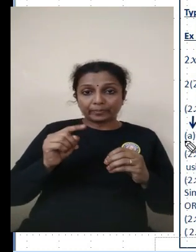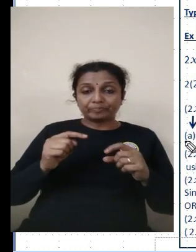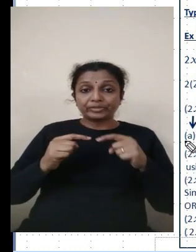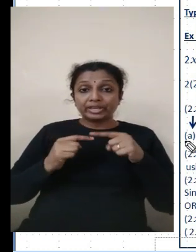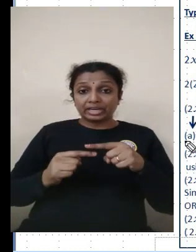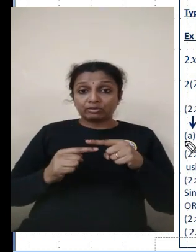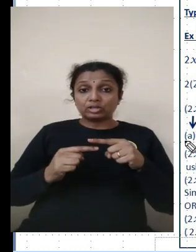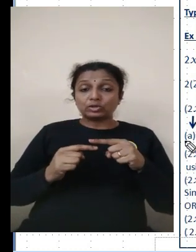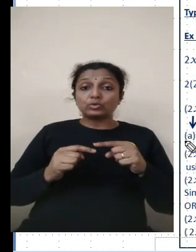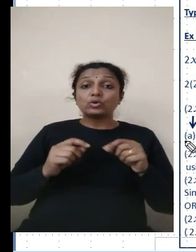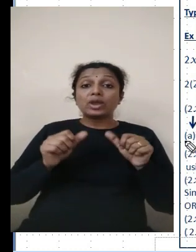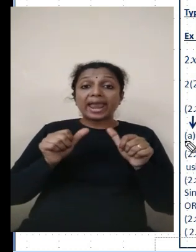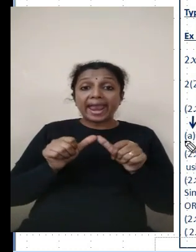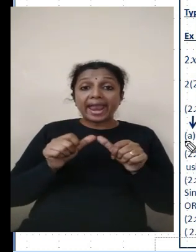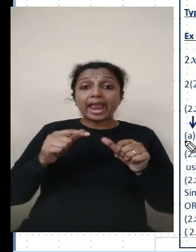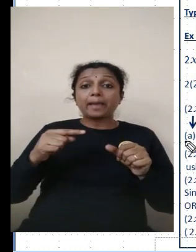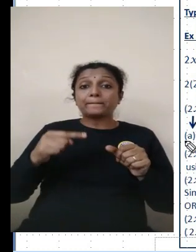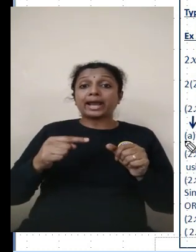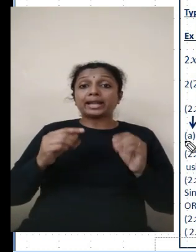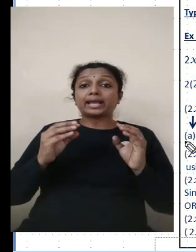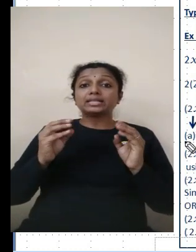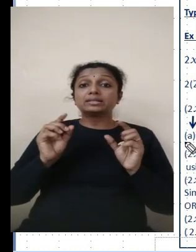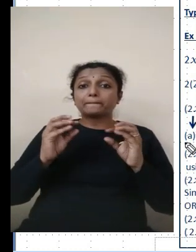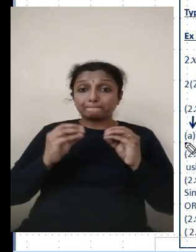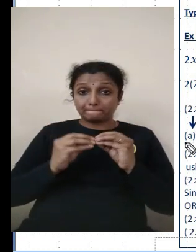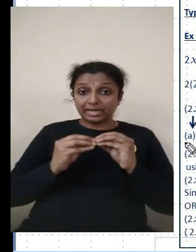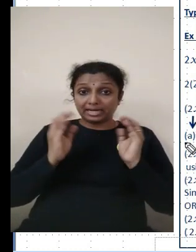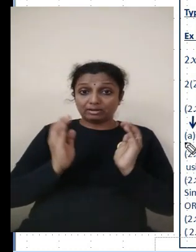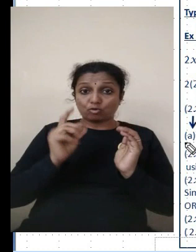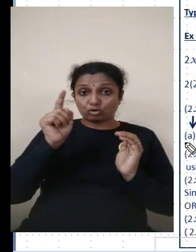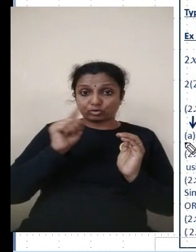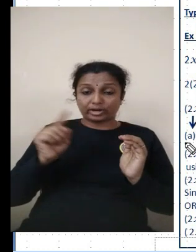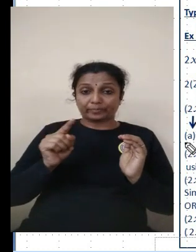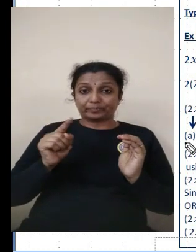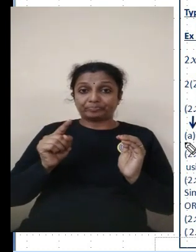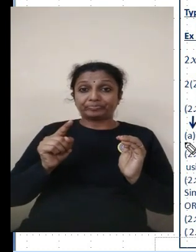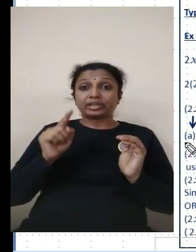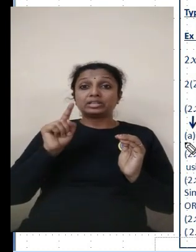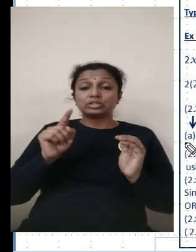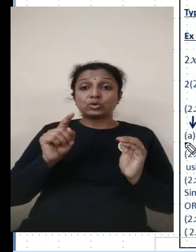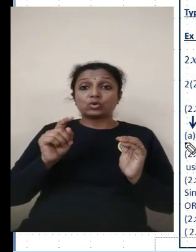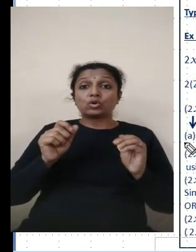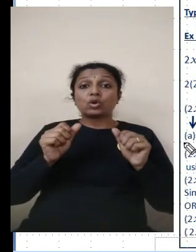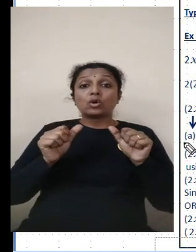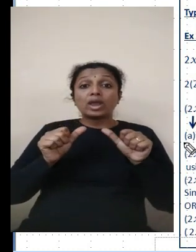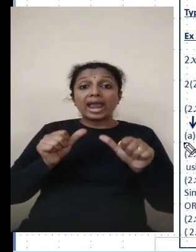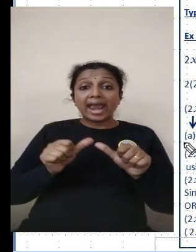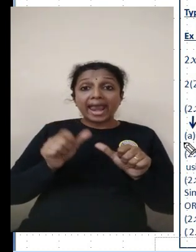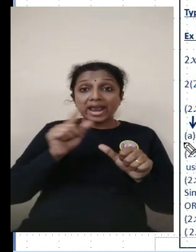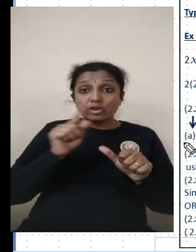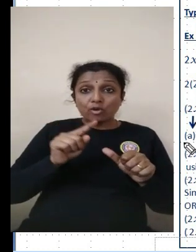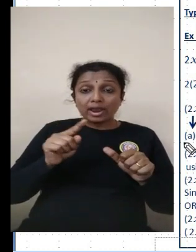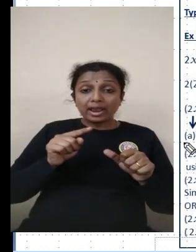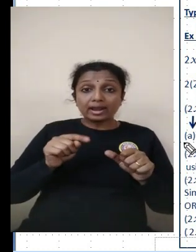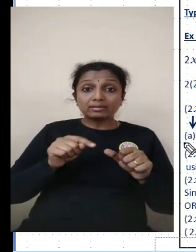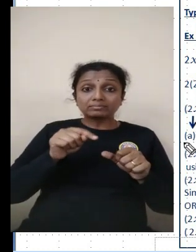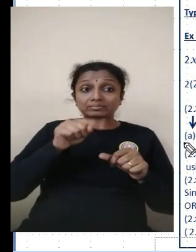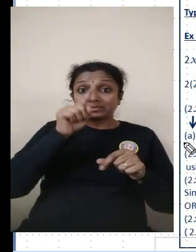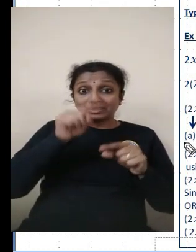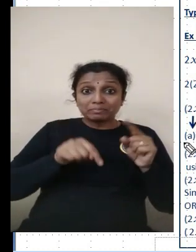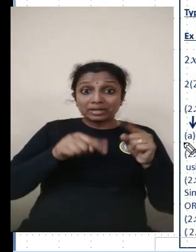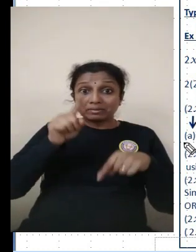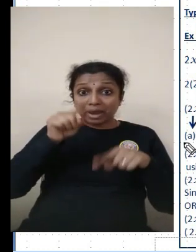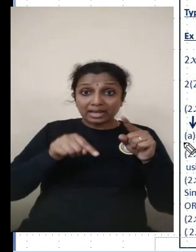and you will get the value of a as 2x. The center term now is very important. How to get it is